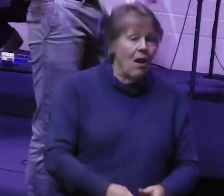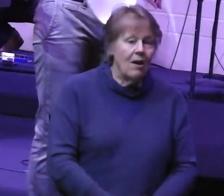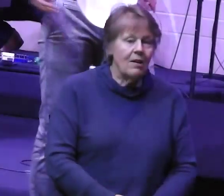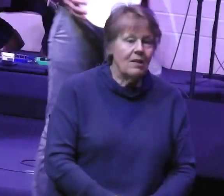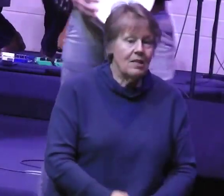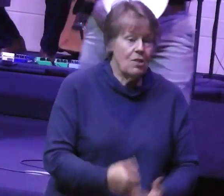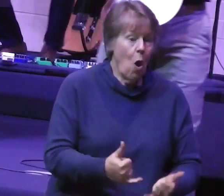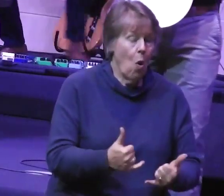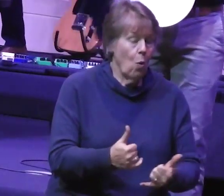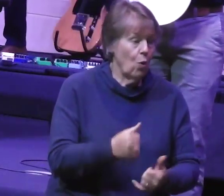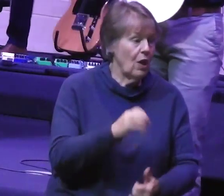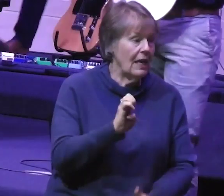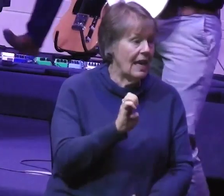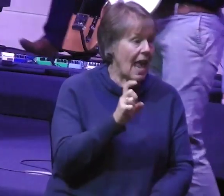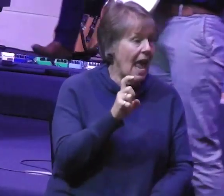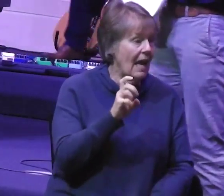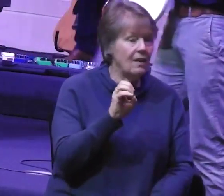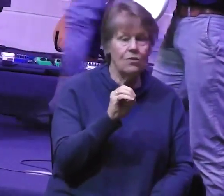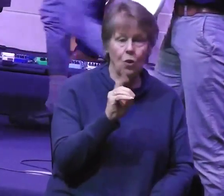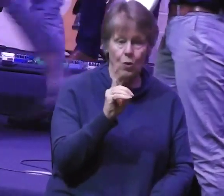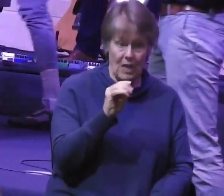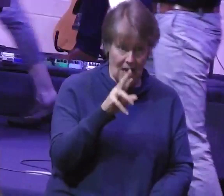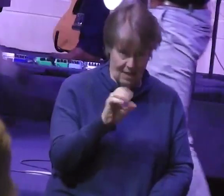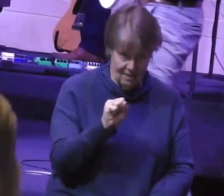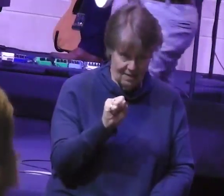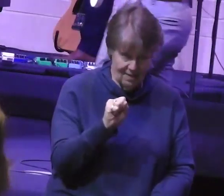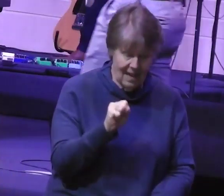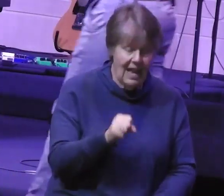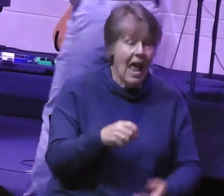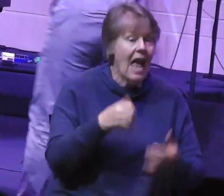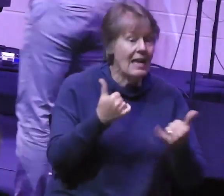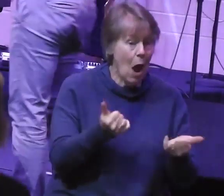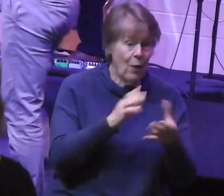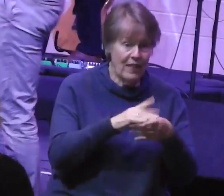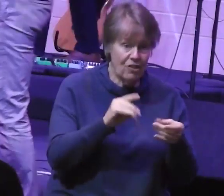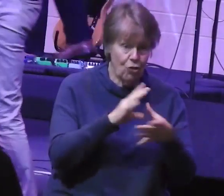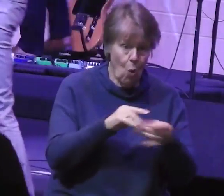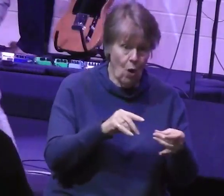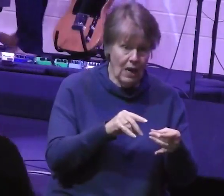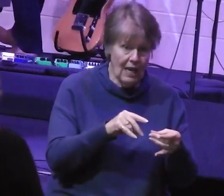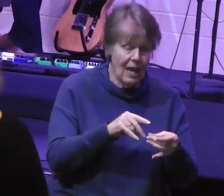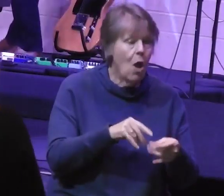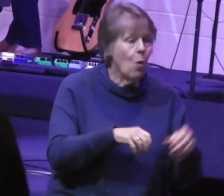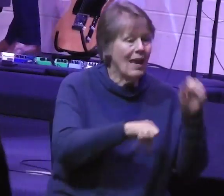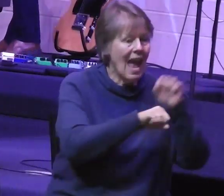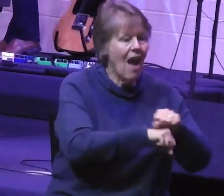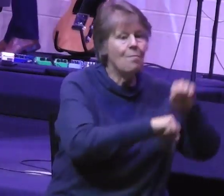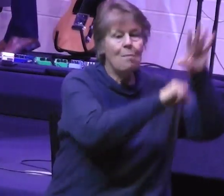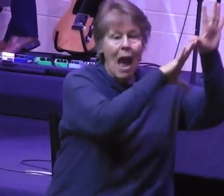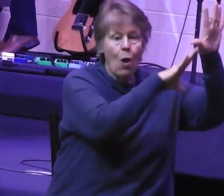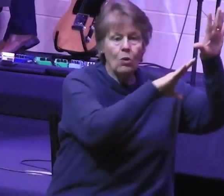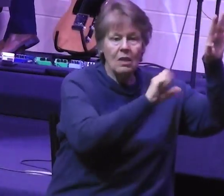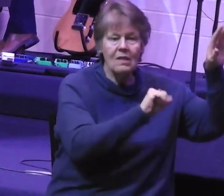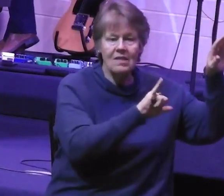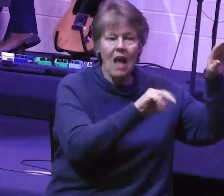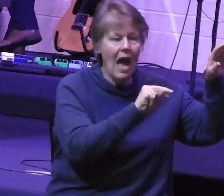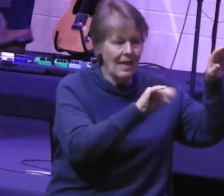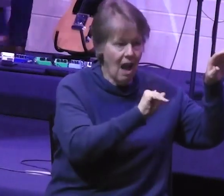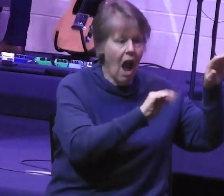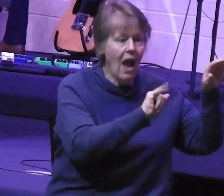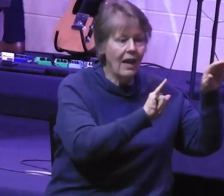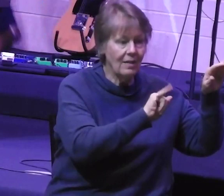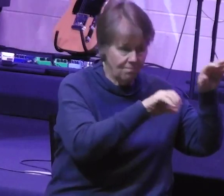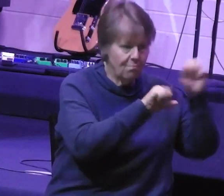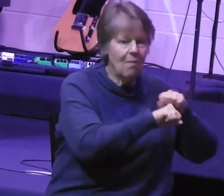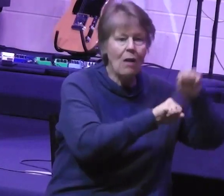So we're in this Exodus series, and the story has brought us to the foot of Mount Sinai, where last week we talked about how God gave the law